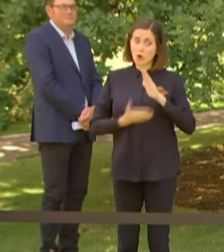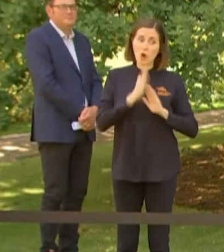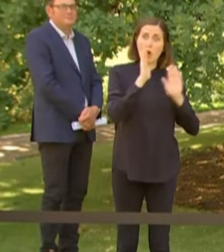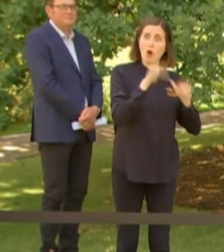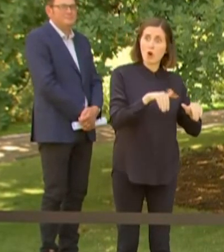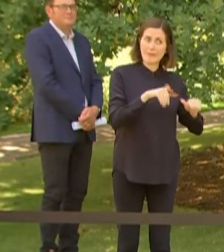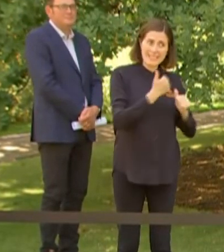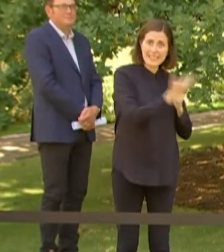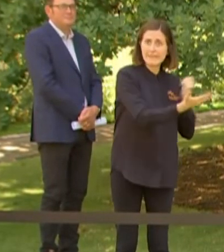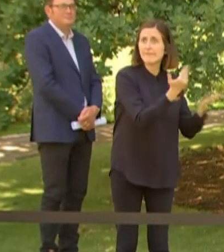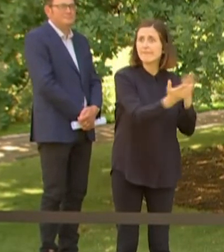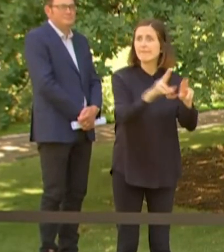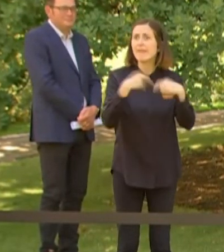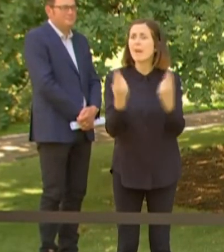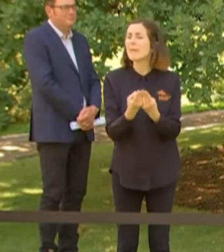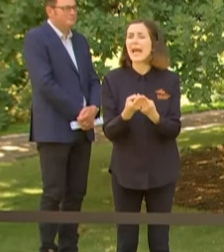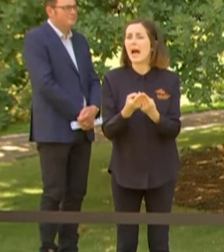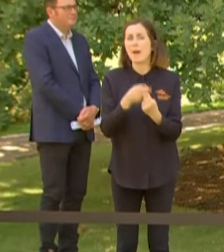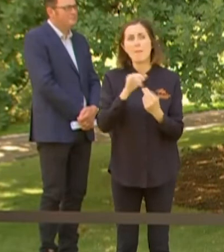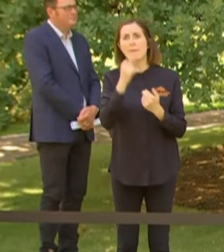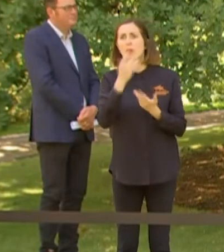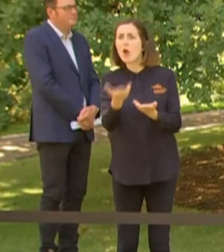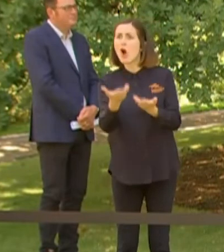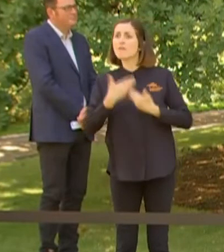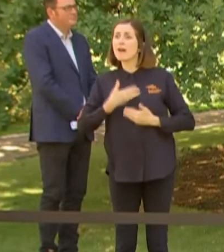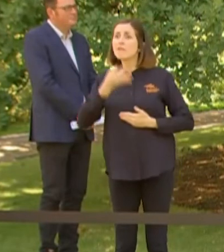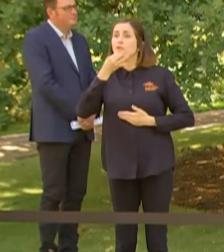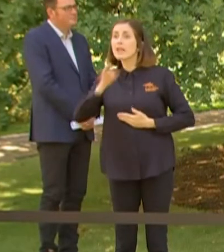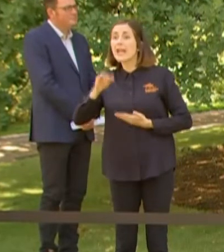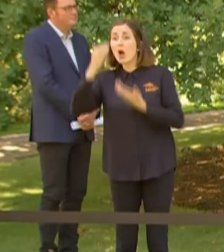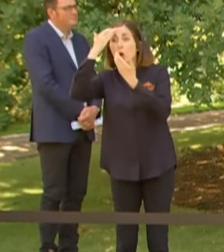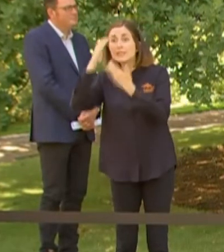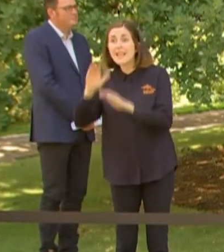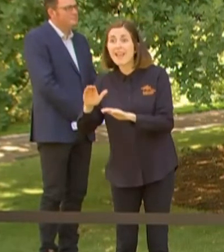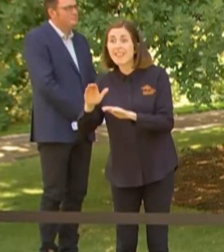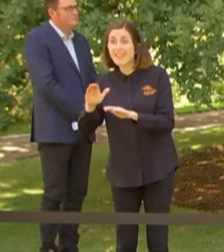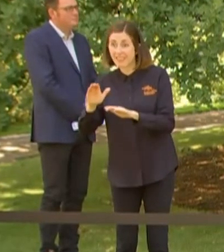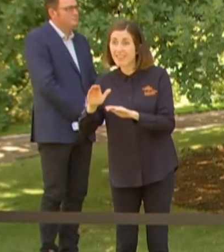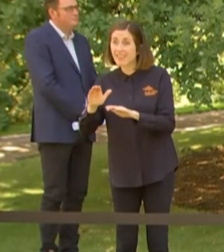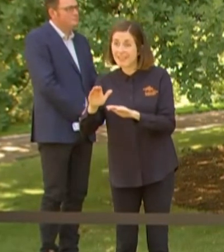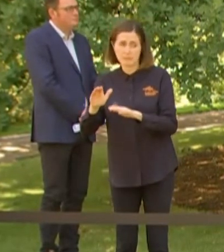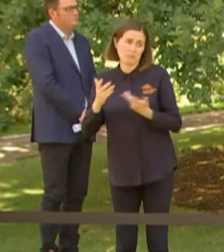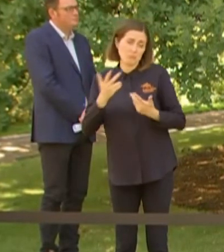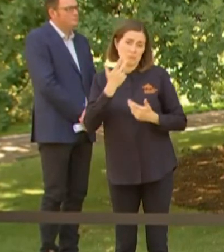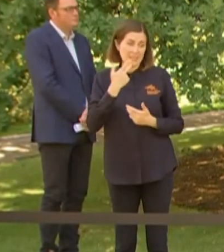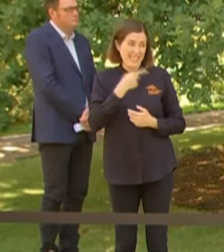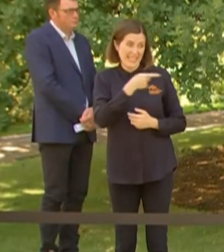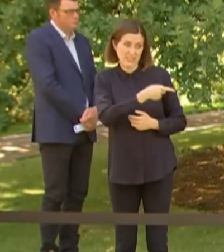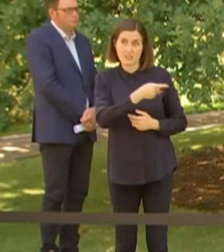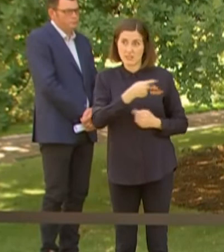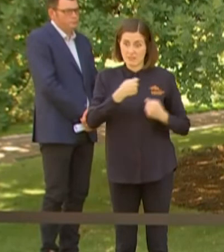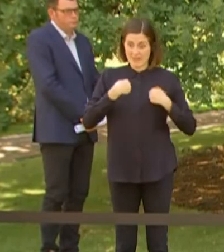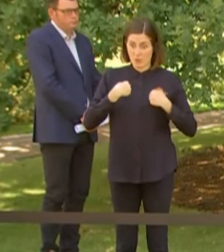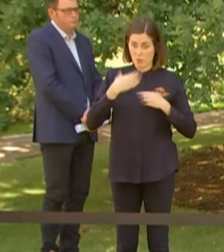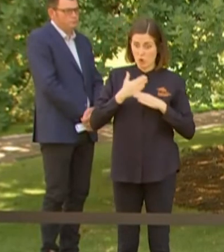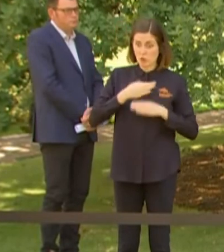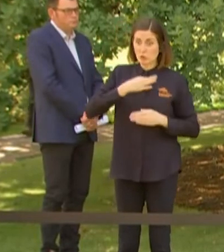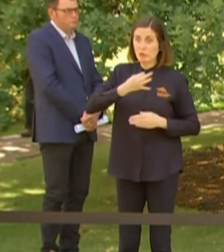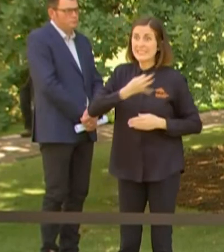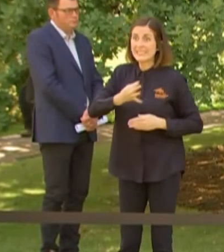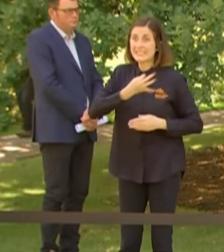that process now with their workforce, so they're offering anyone who does live with someone in any high-risk industry not to have